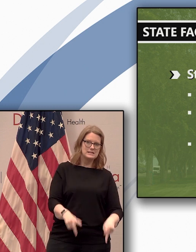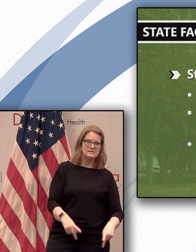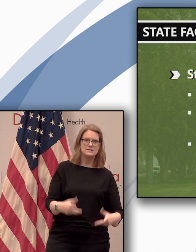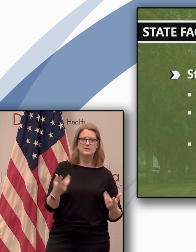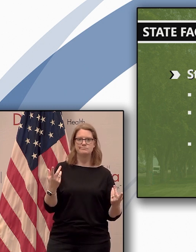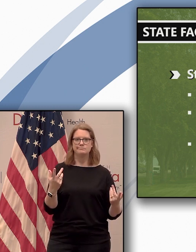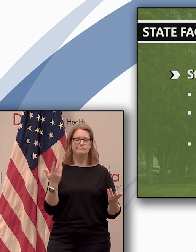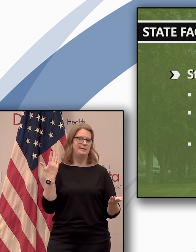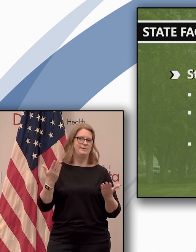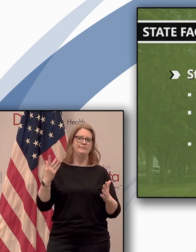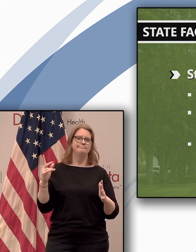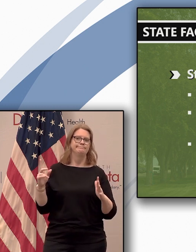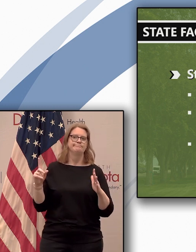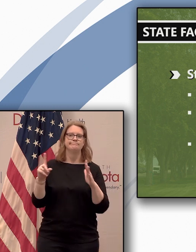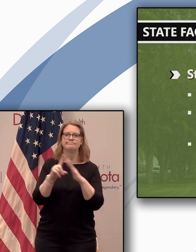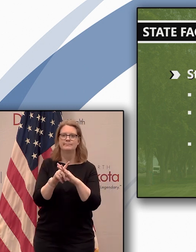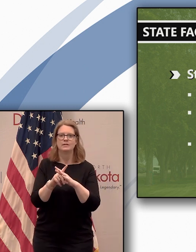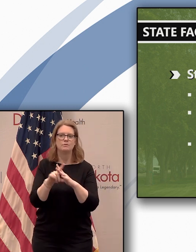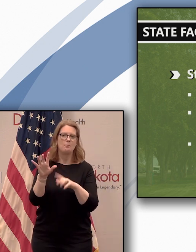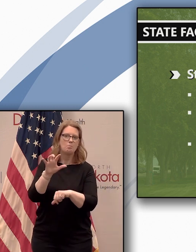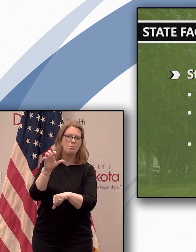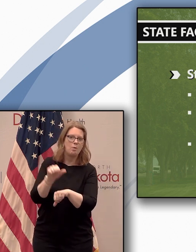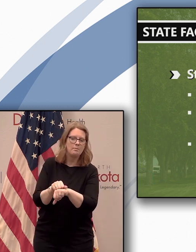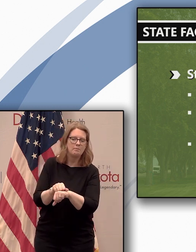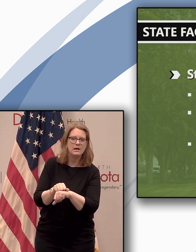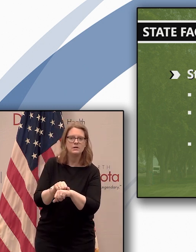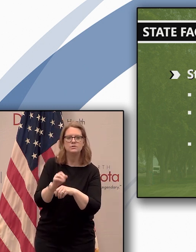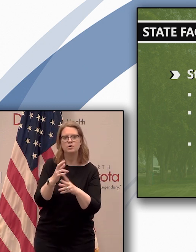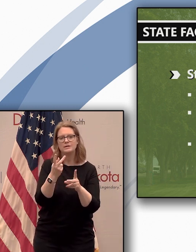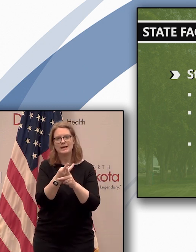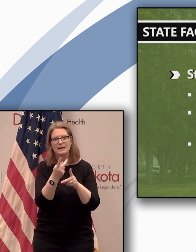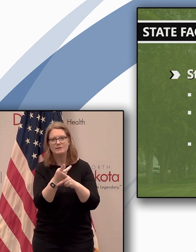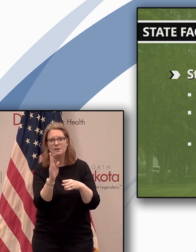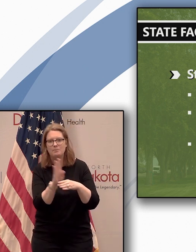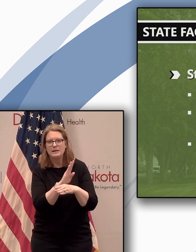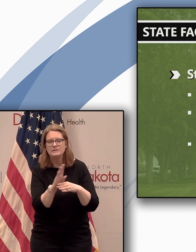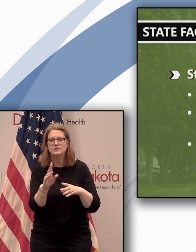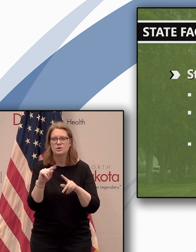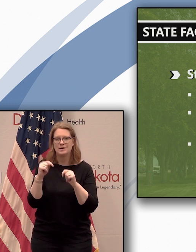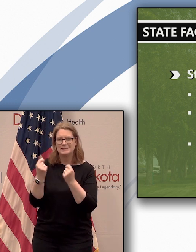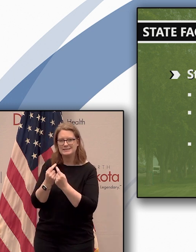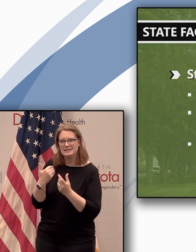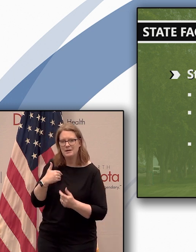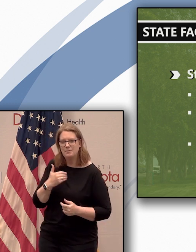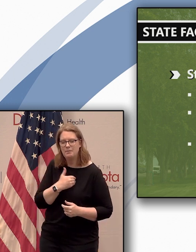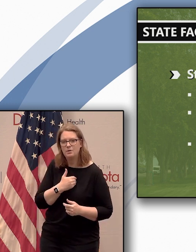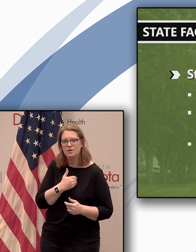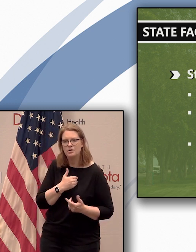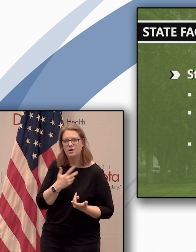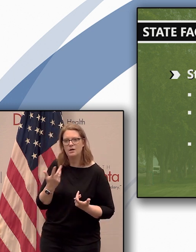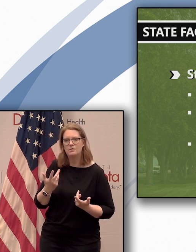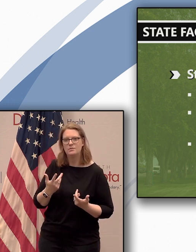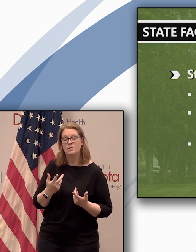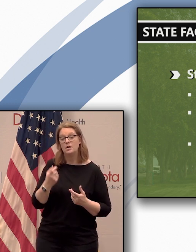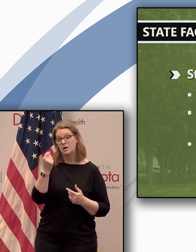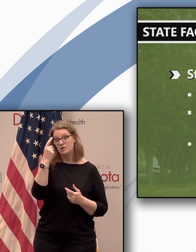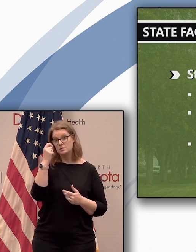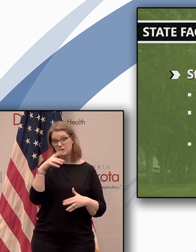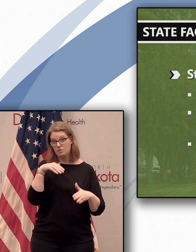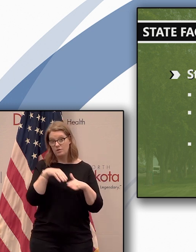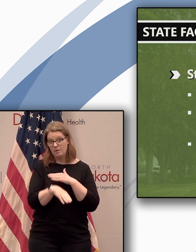coming for an appointment or to handle some business, or whether you're a team member, will be subject to wellness